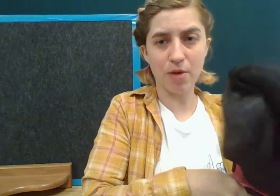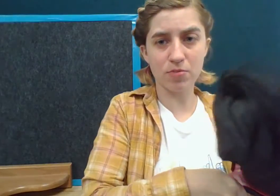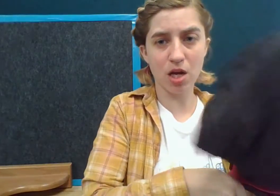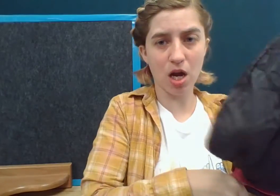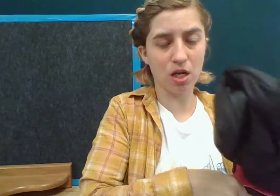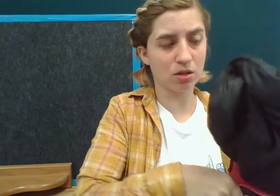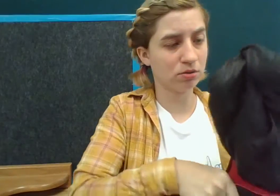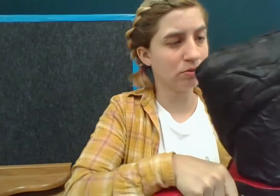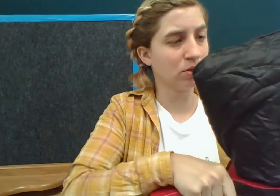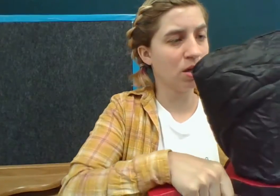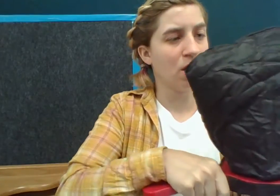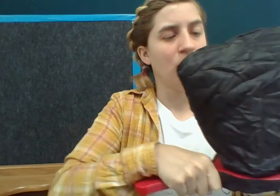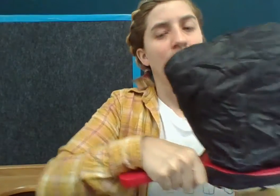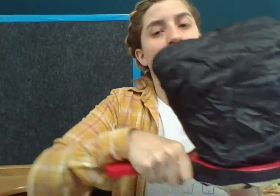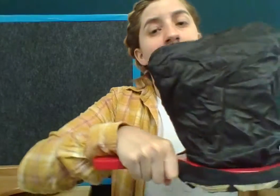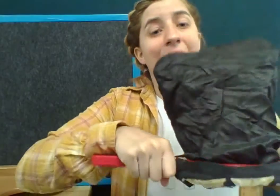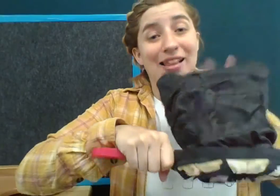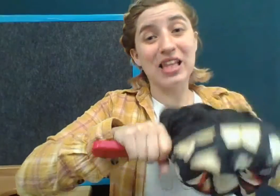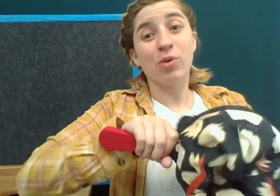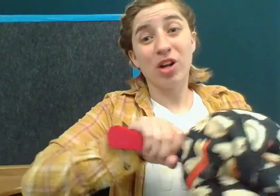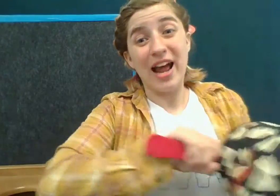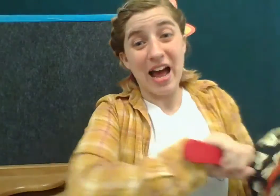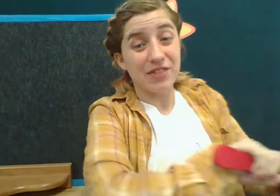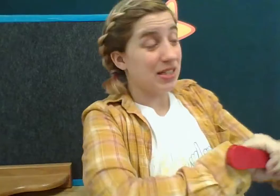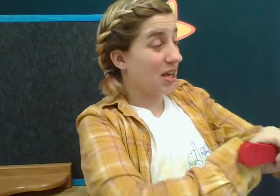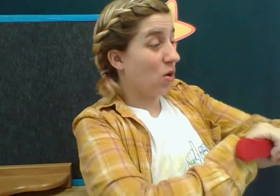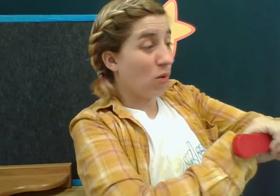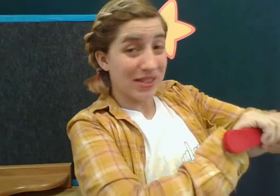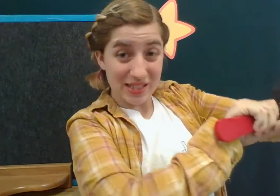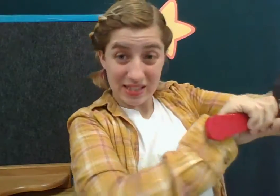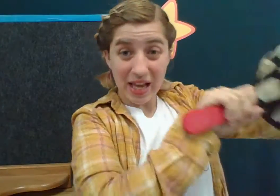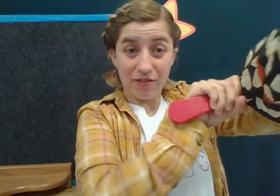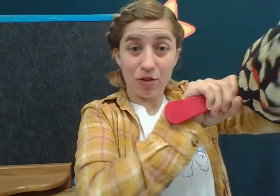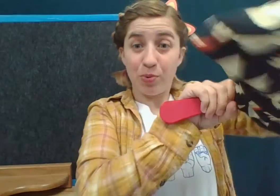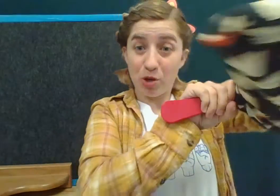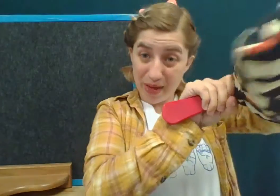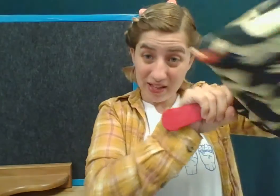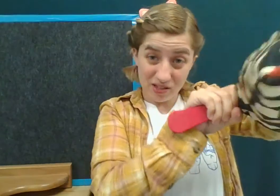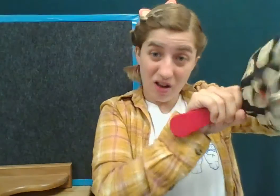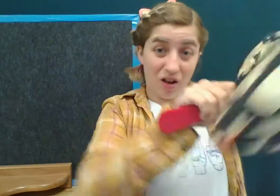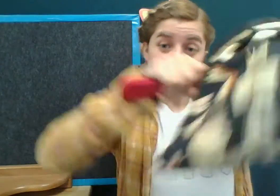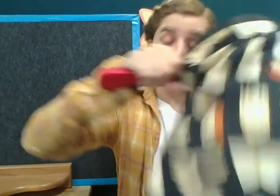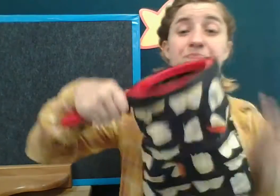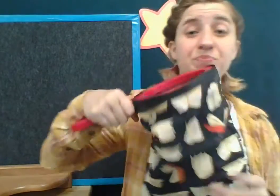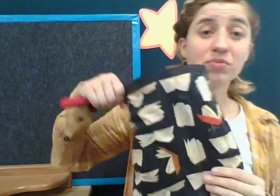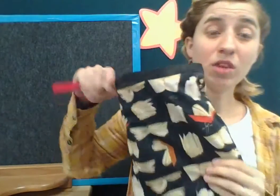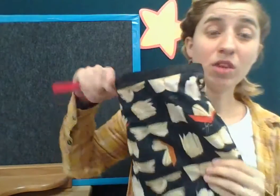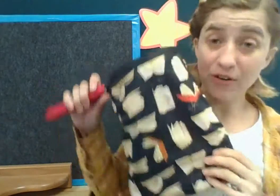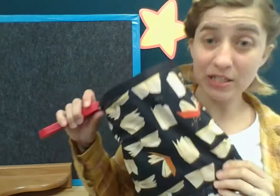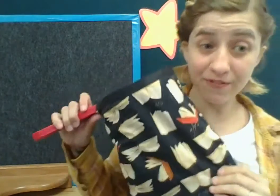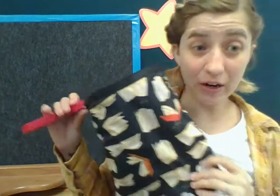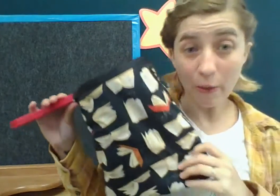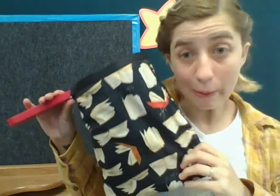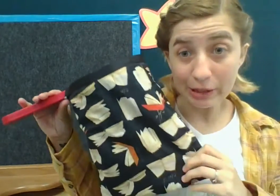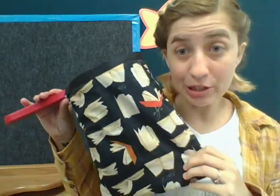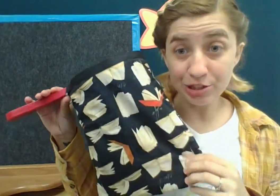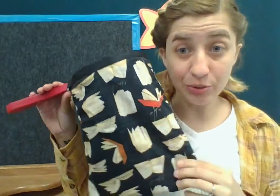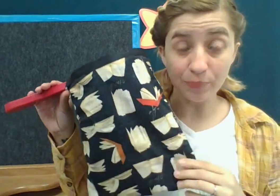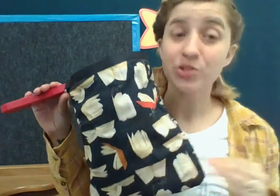I'm empty. I think we're gonna have to sing our What's Inside of the Book Bag song for us to figure out what we're gonna do. So